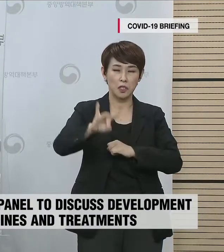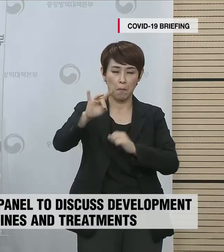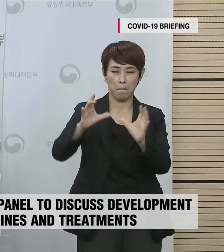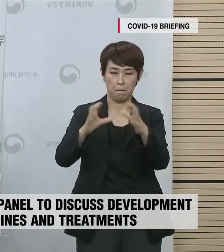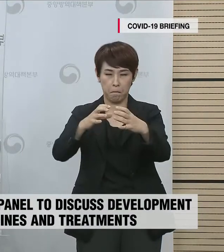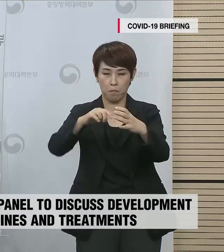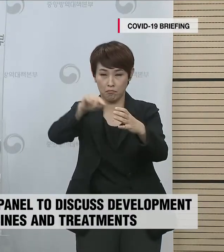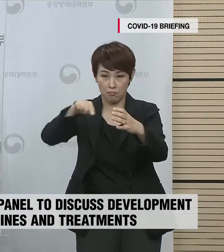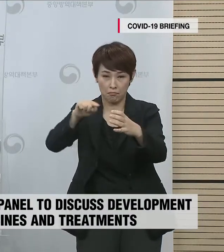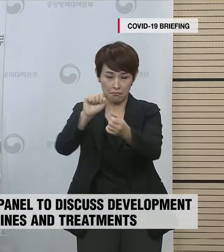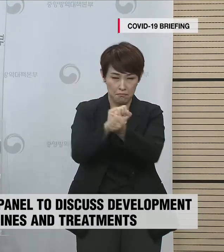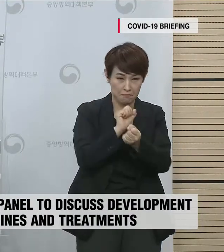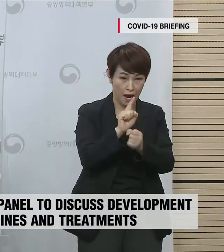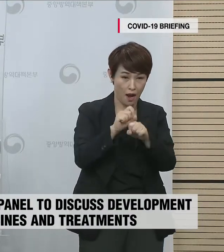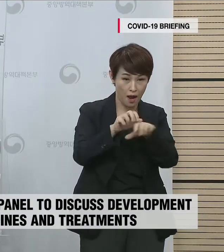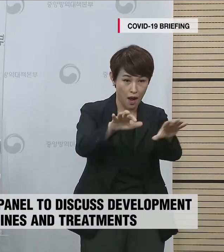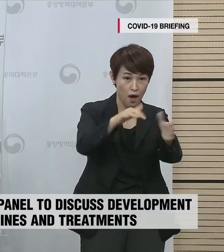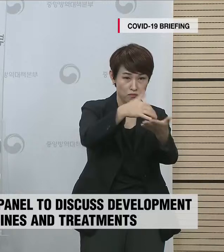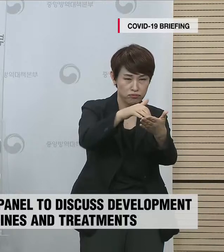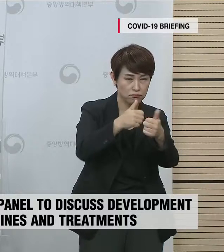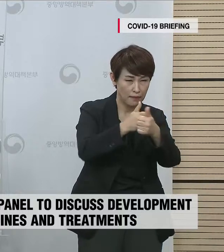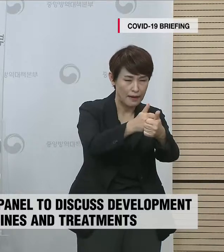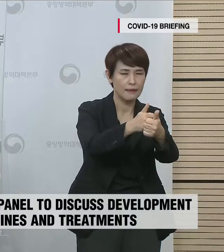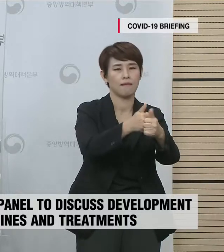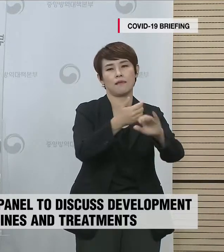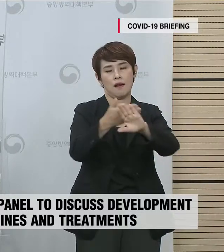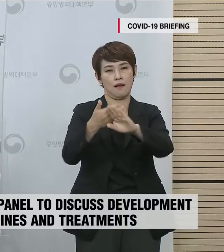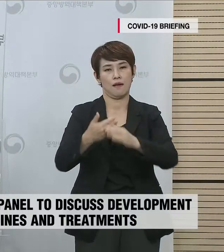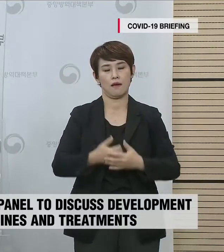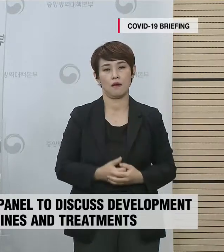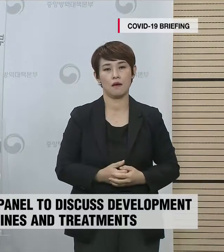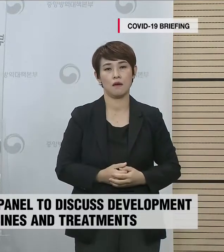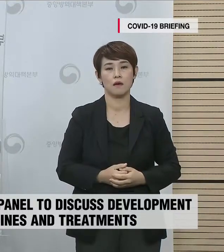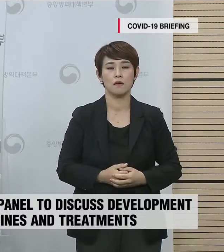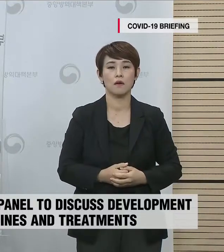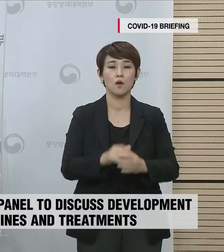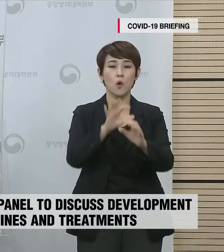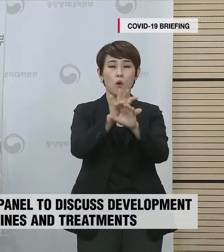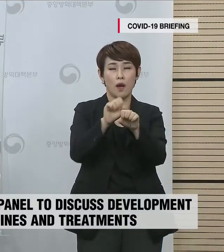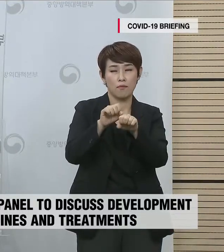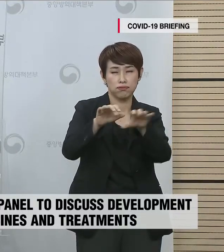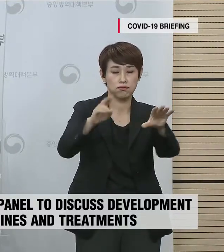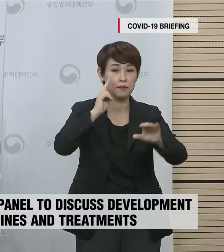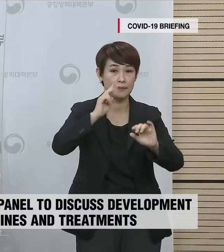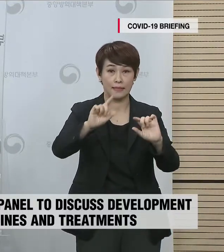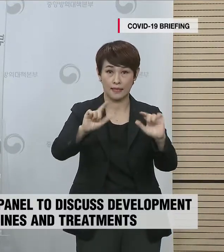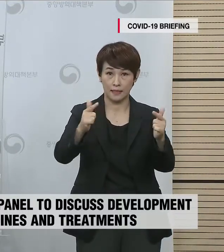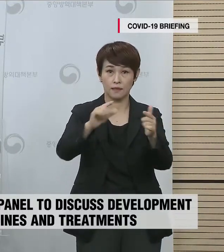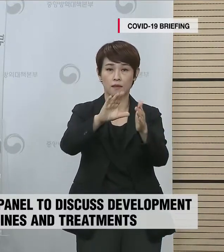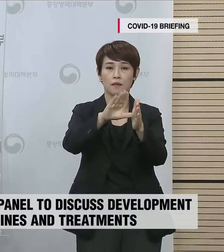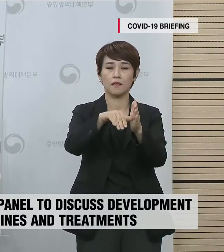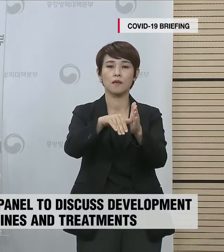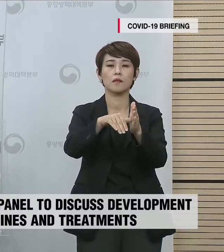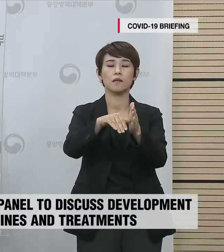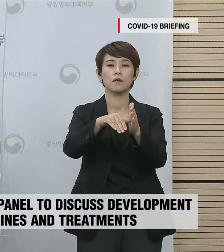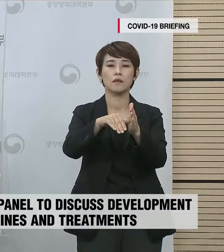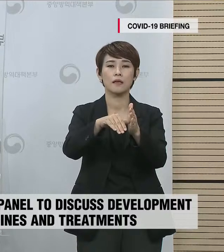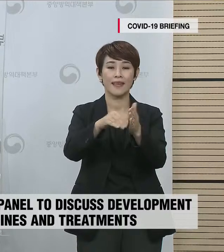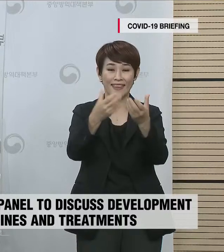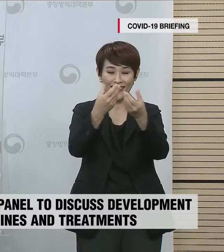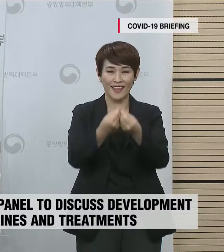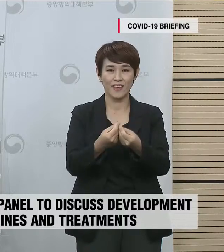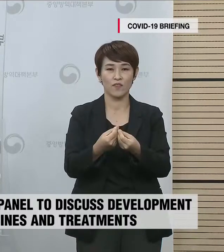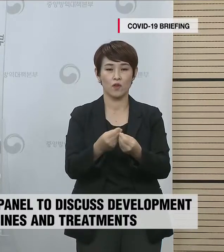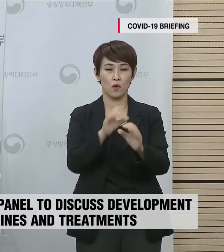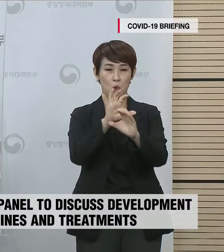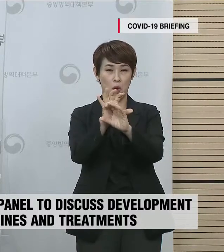the reproduction rate of the virus as well as the number of vaccination rates. And as of now, if